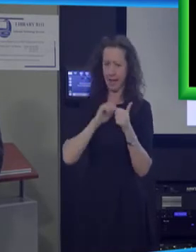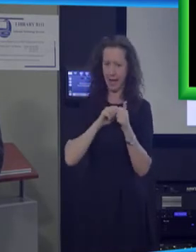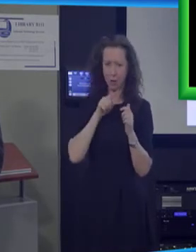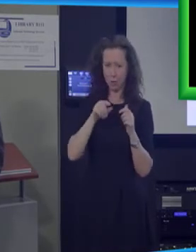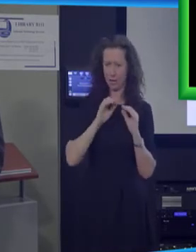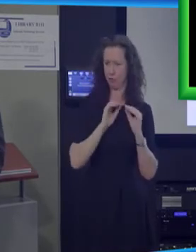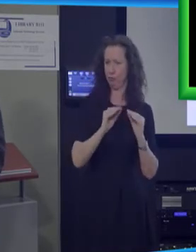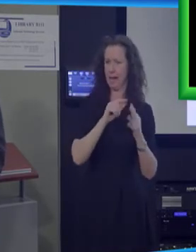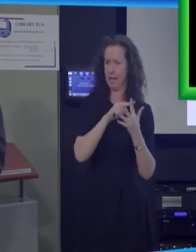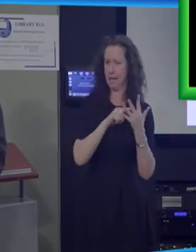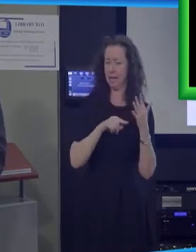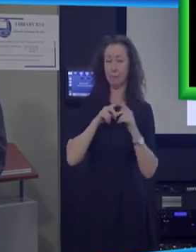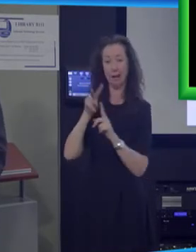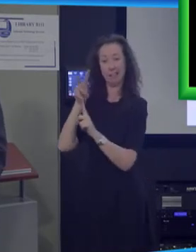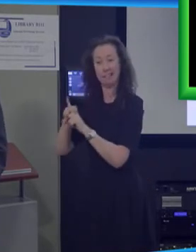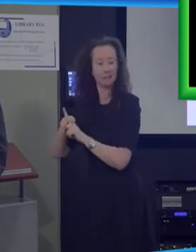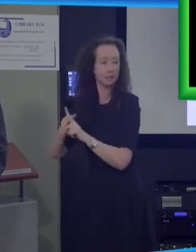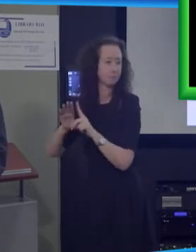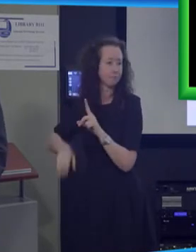be trained.